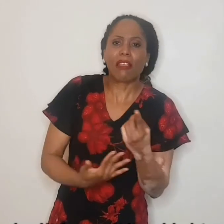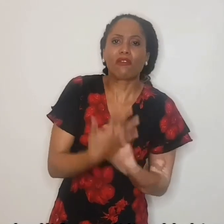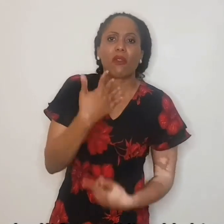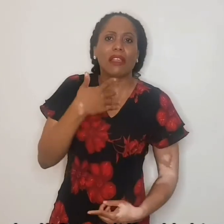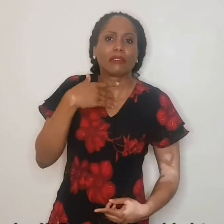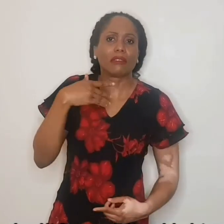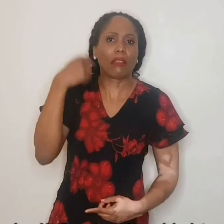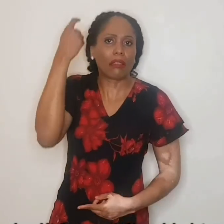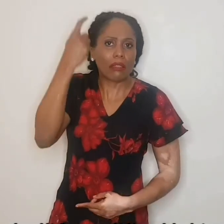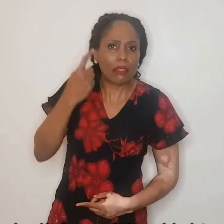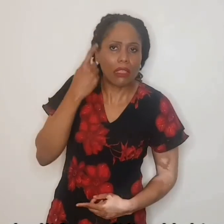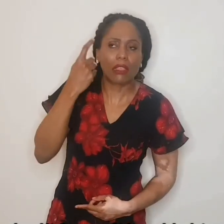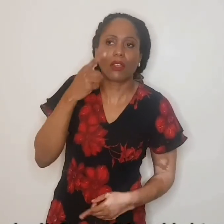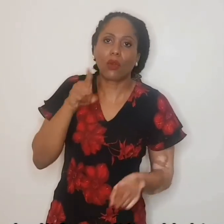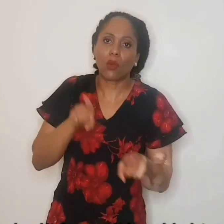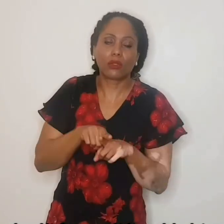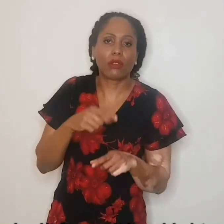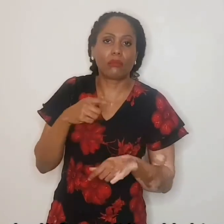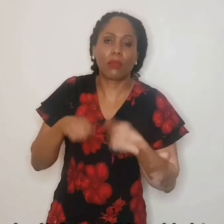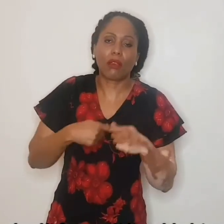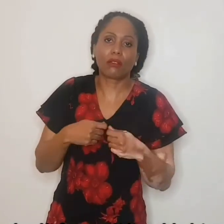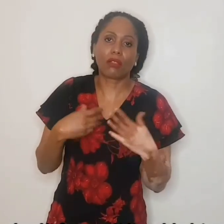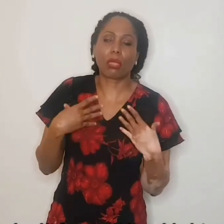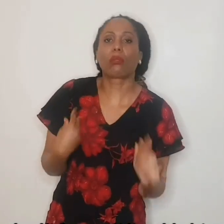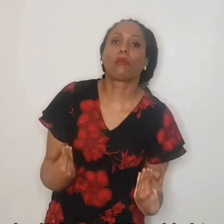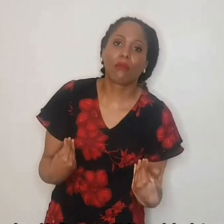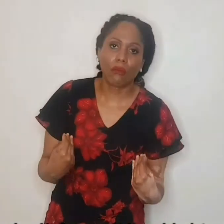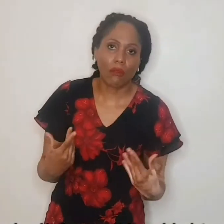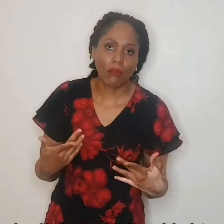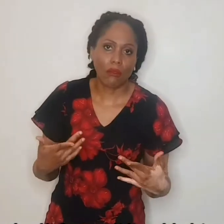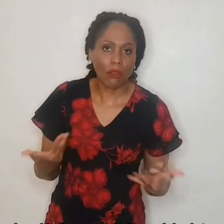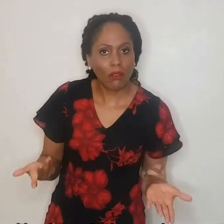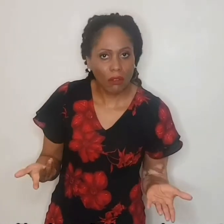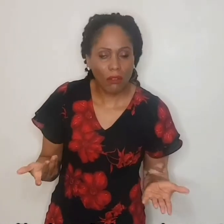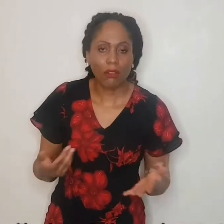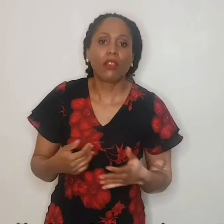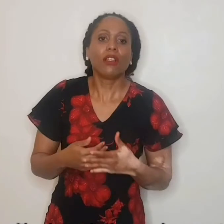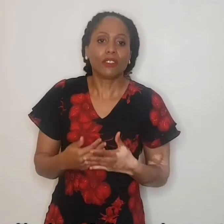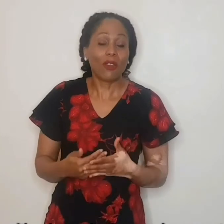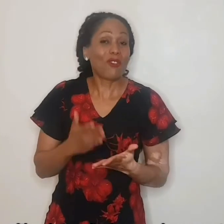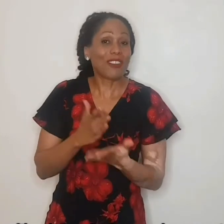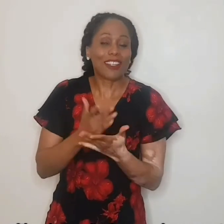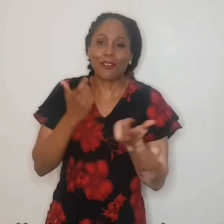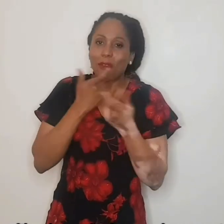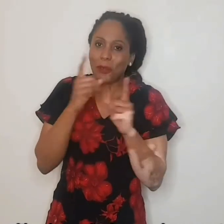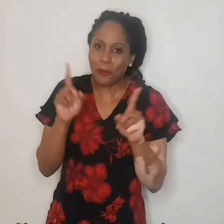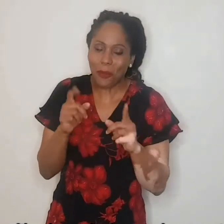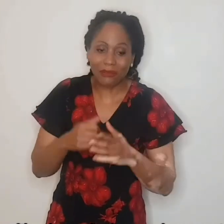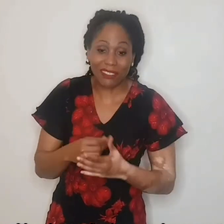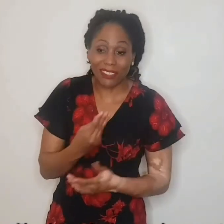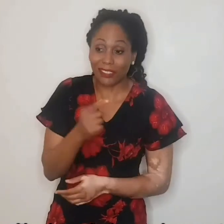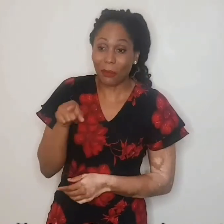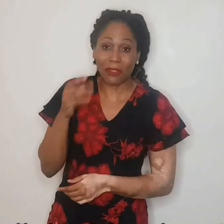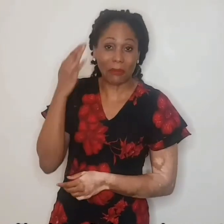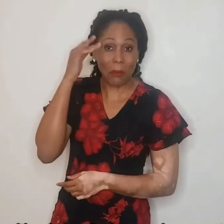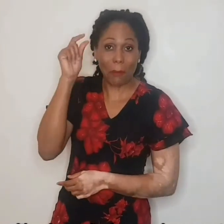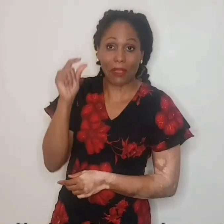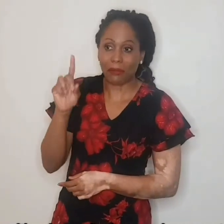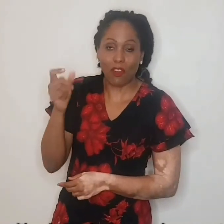our thinking and also drain our energy. The funny thing is some of them do